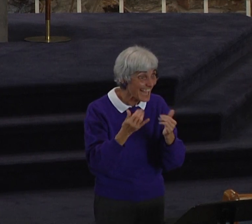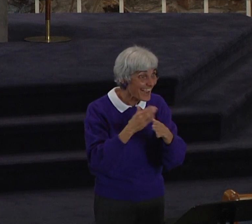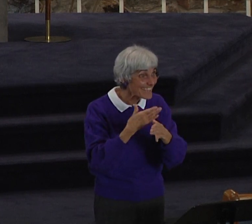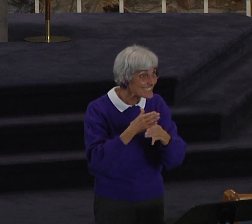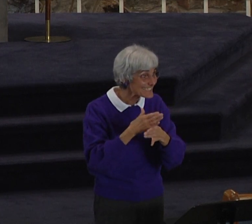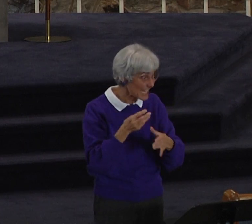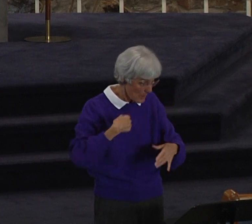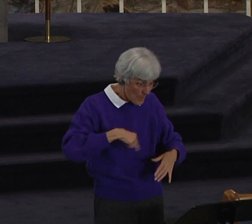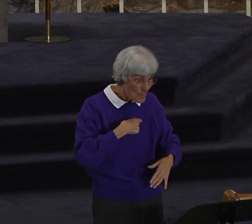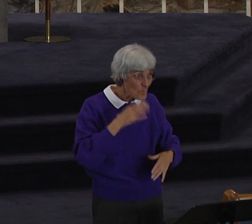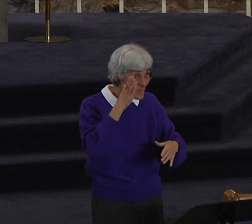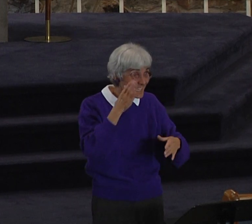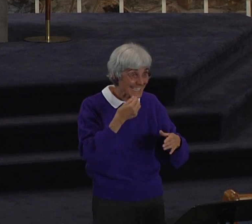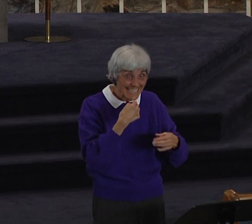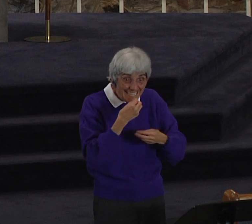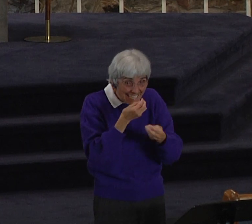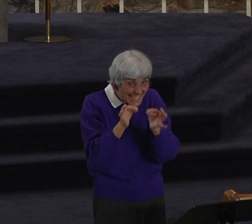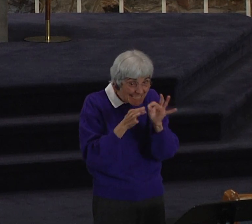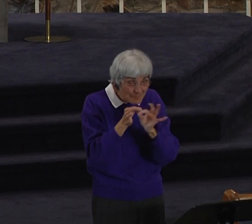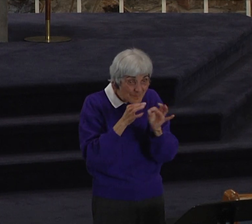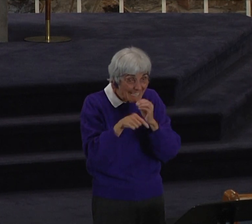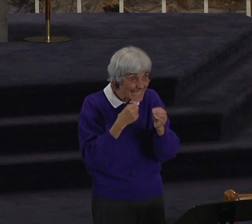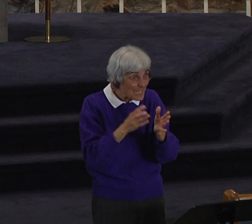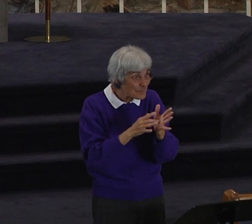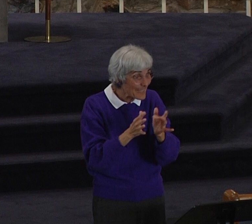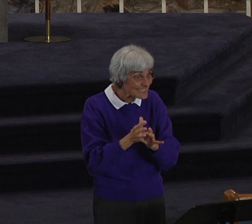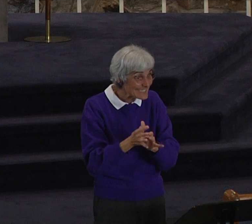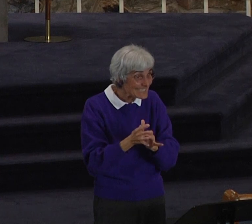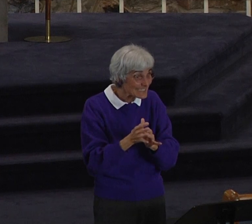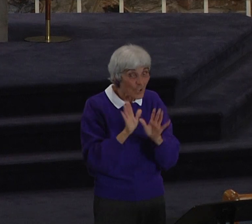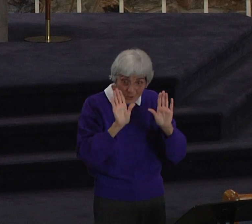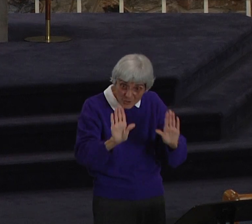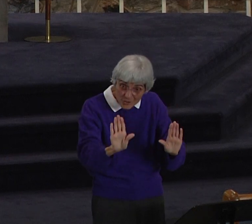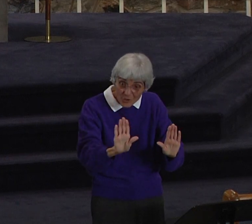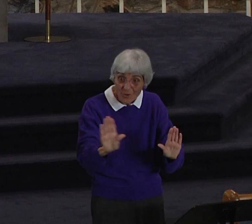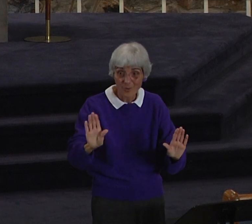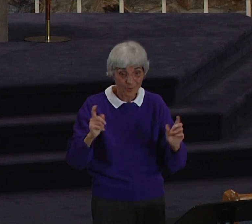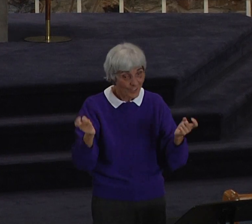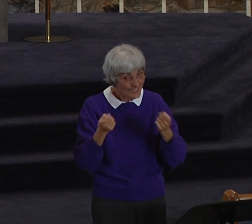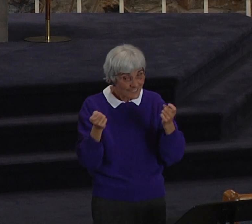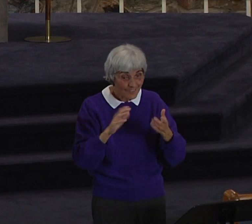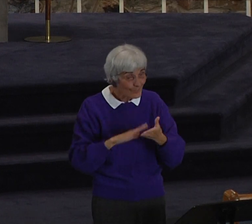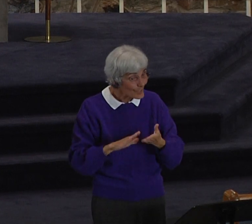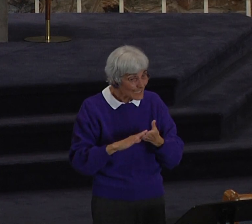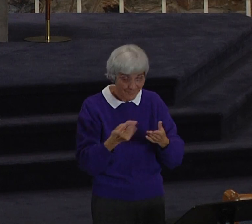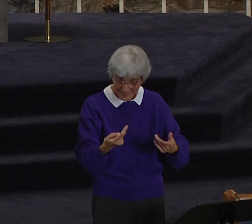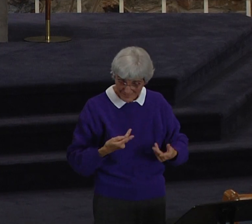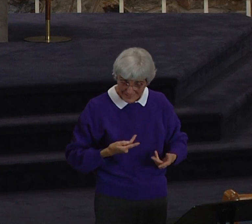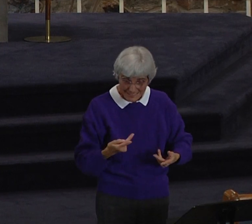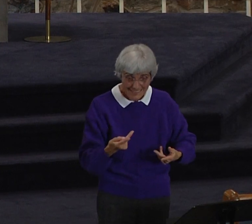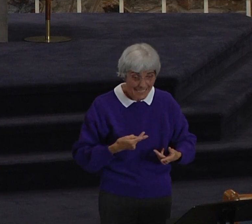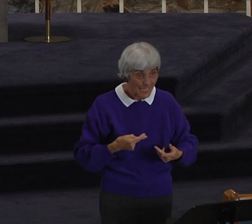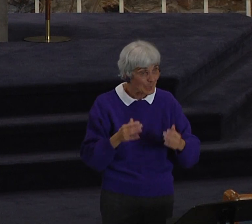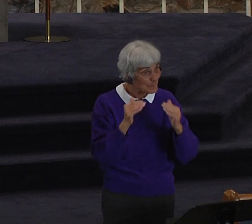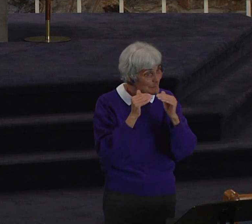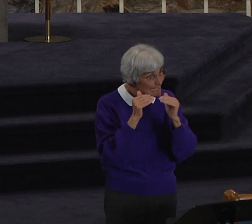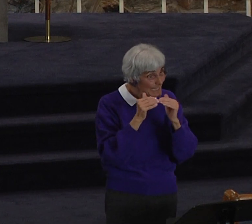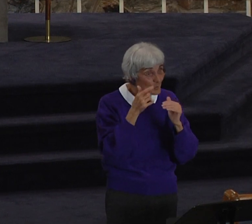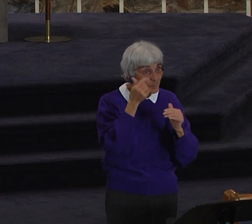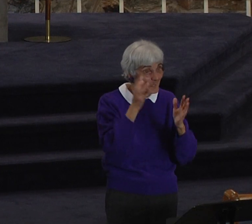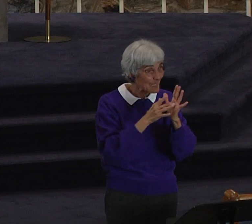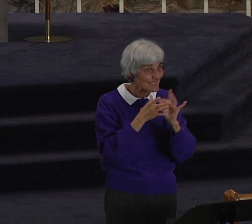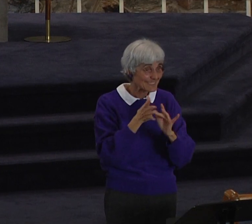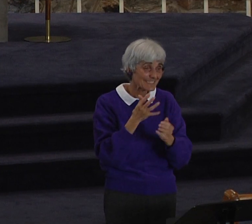they are friends of Him. And we can tell them that He chose them. They haven't